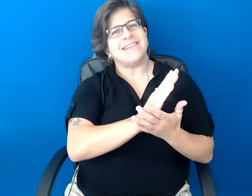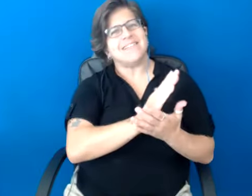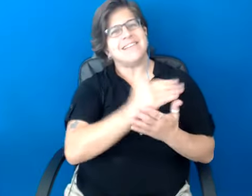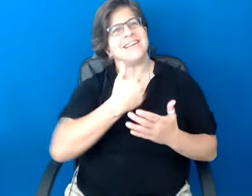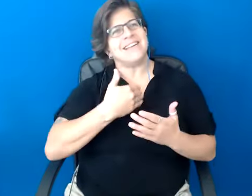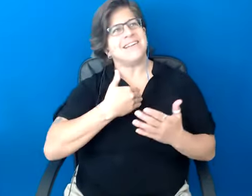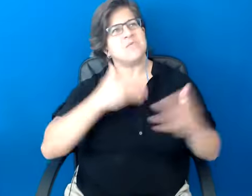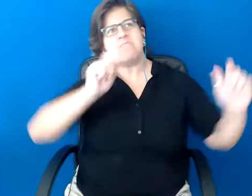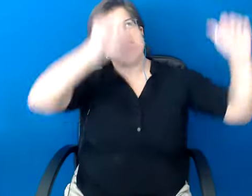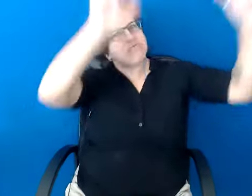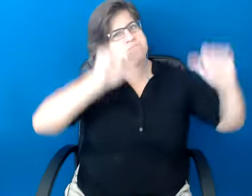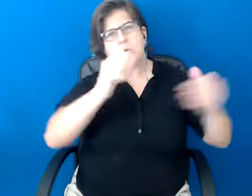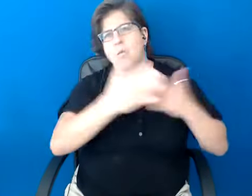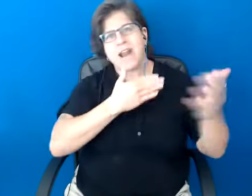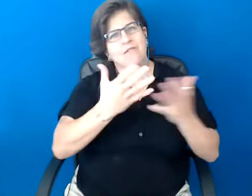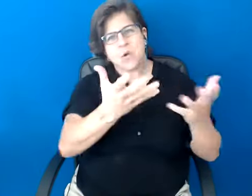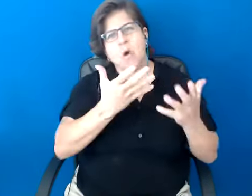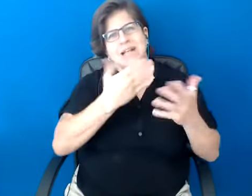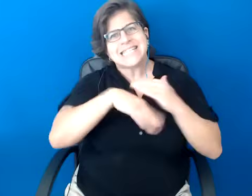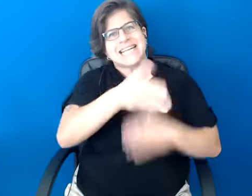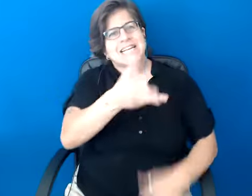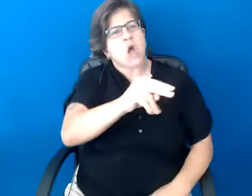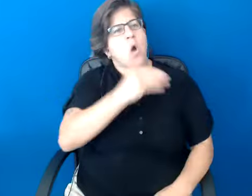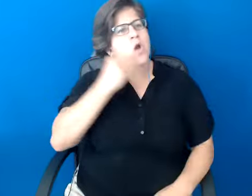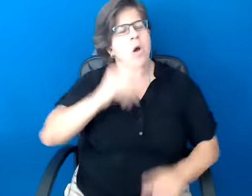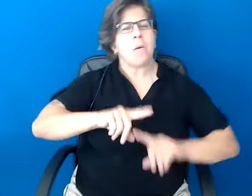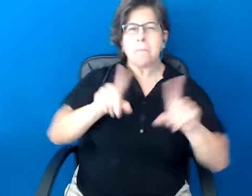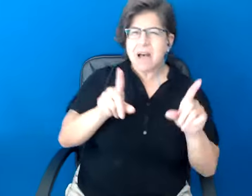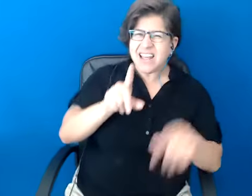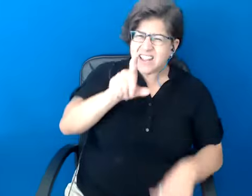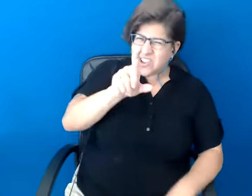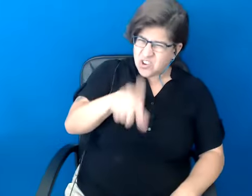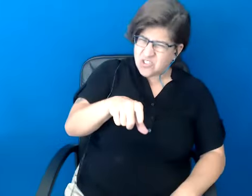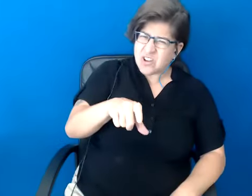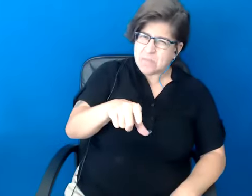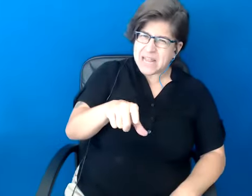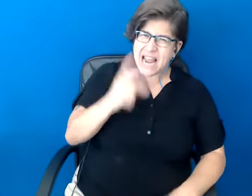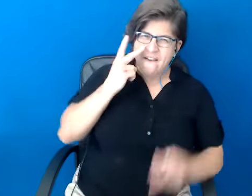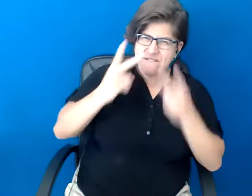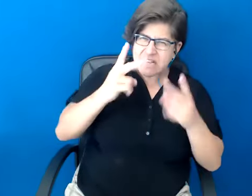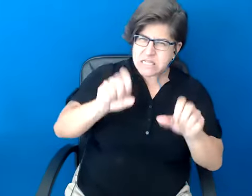in his own home, but is it necessary to put it on the camera of the Zoom meeting of Alcoholics